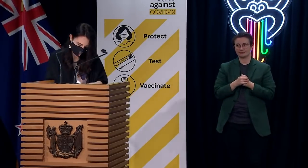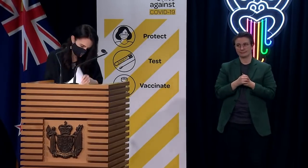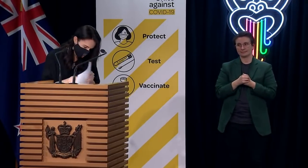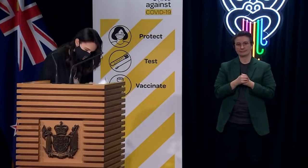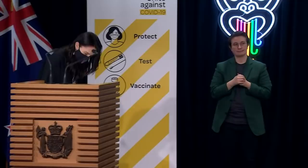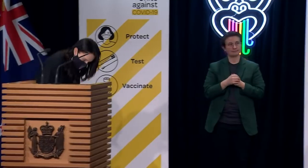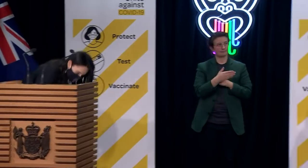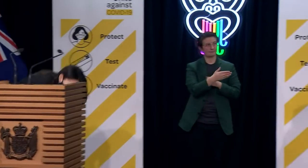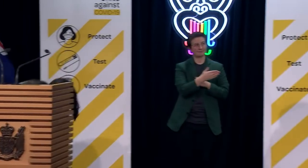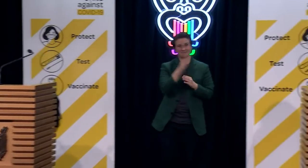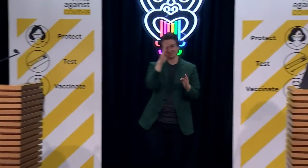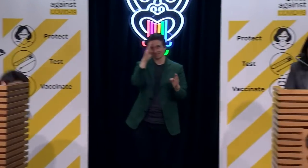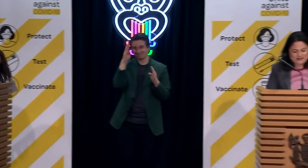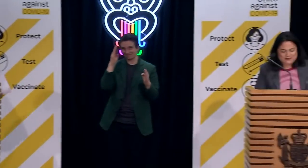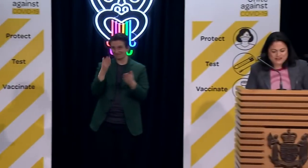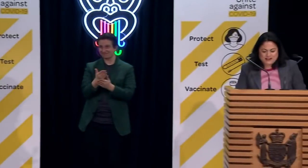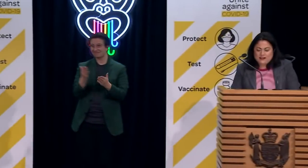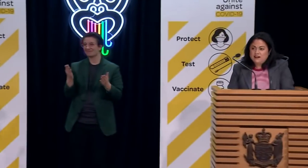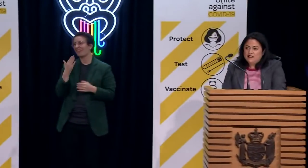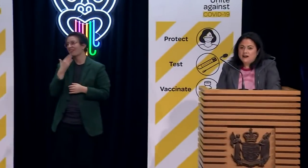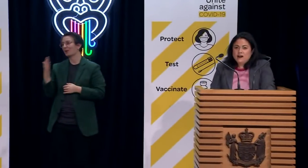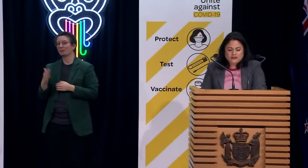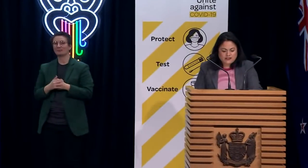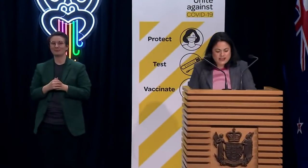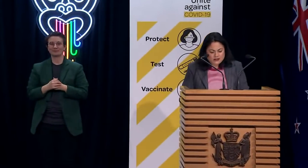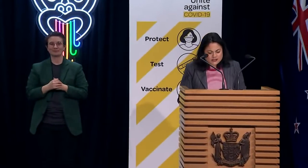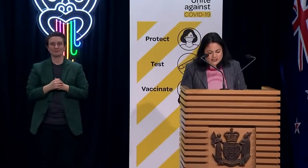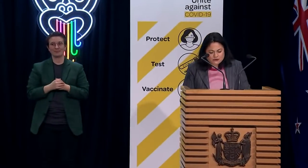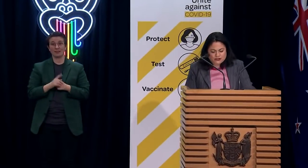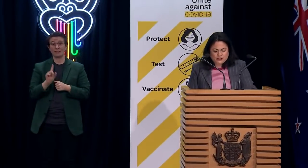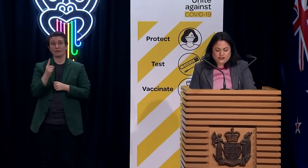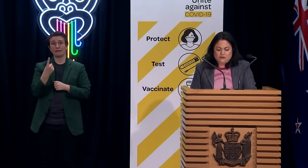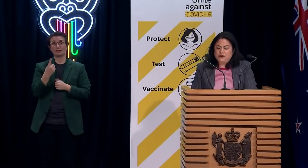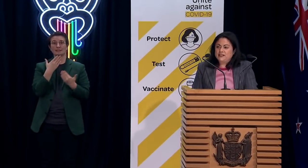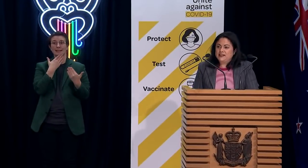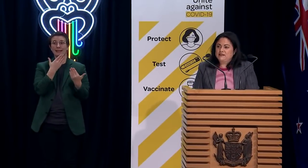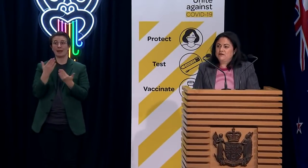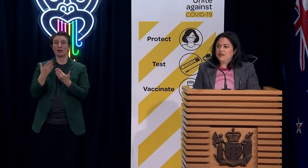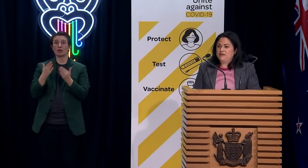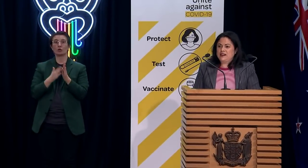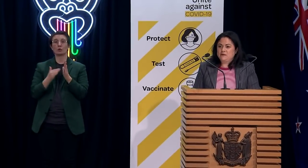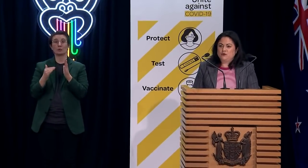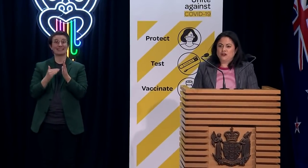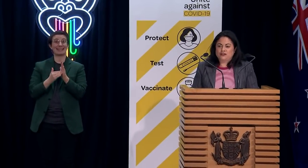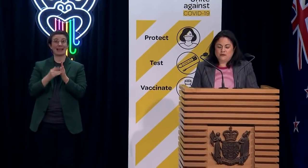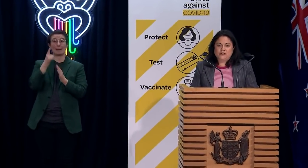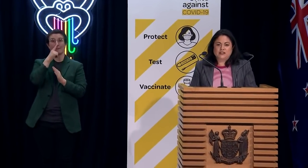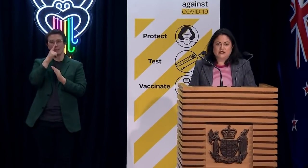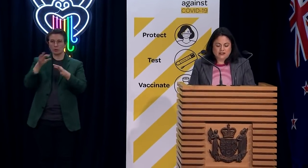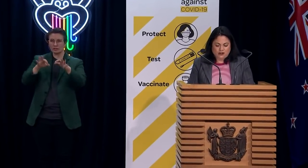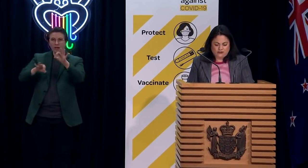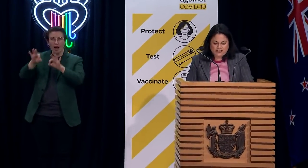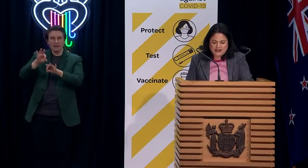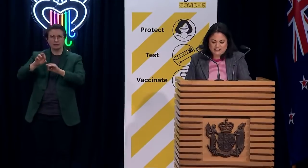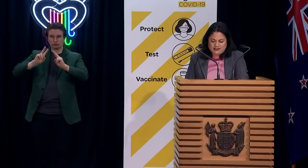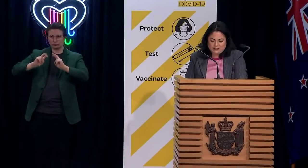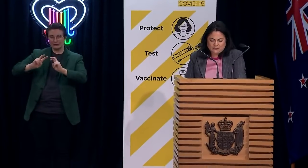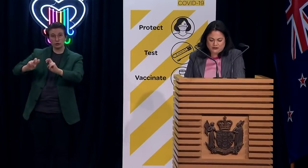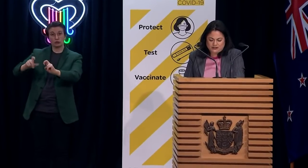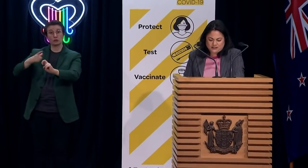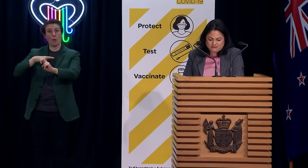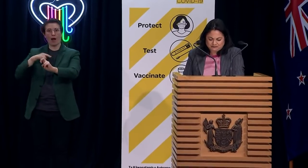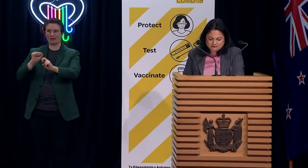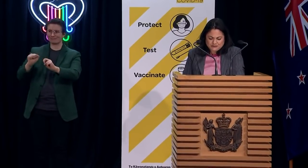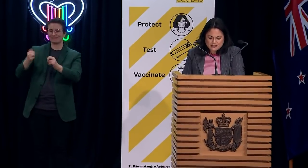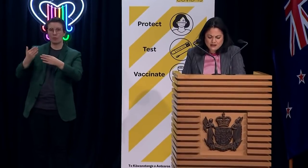Kia ora tatou. Thank you, Prime Minister. I want to thank New Zealand's research community for their valuable contribution to the COVID-19